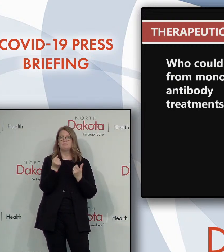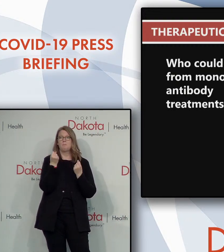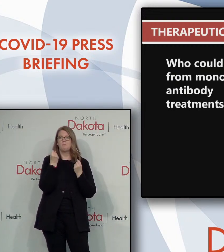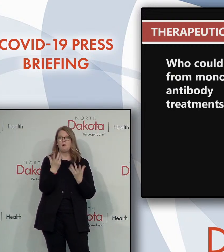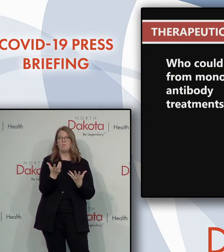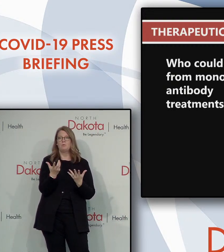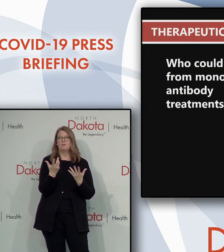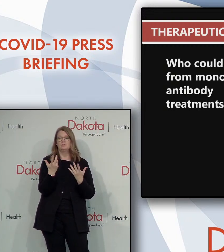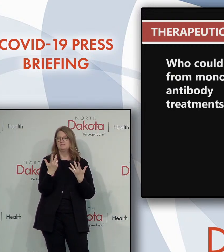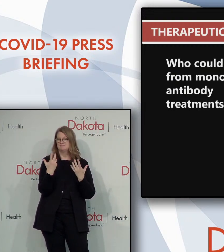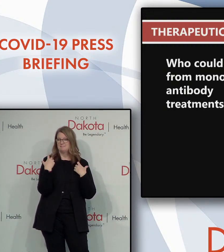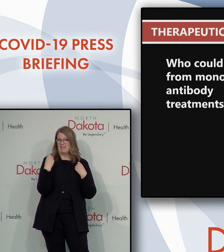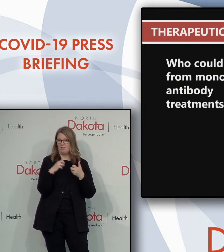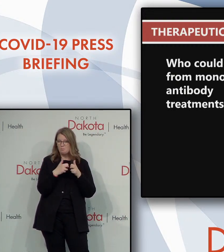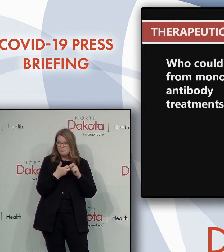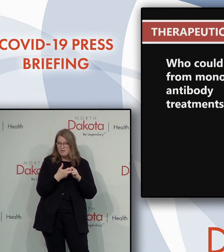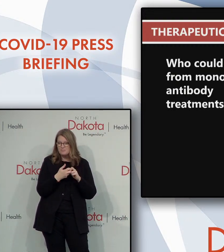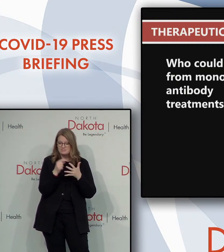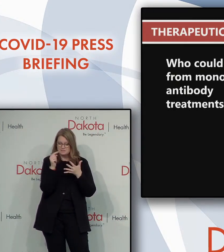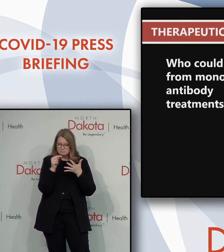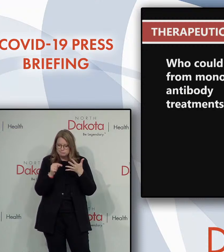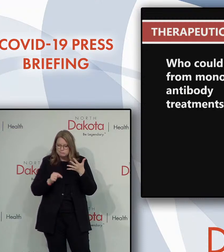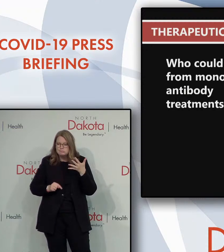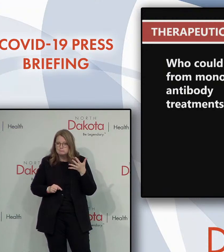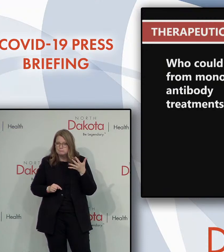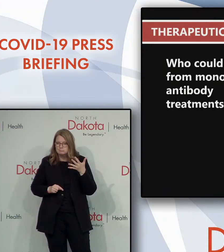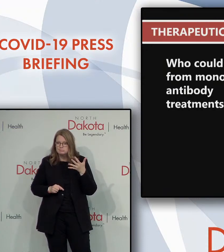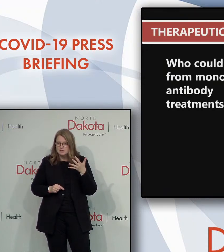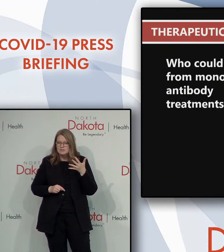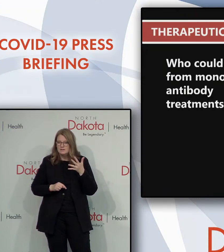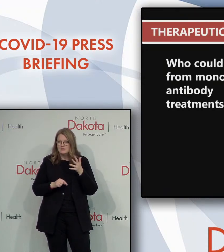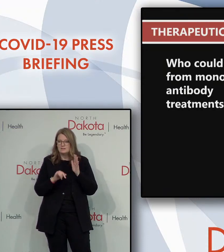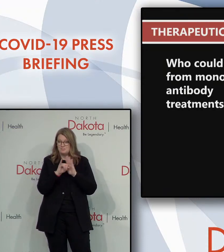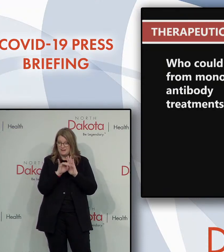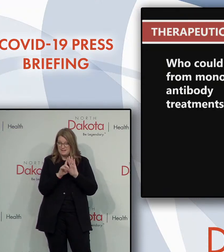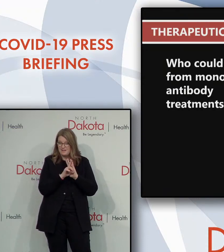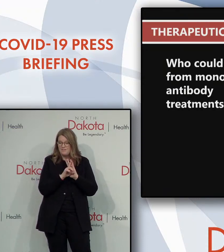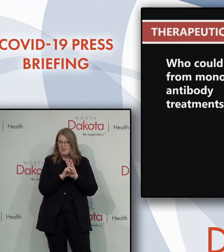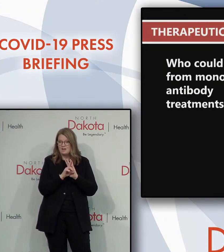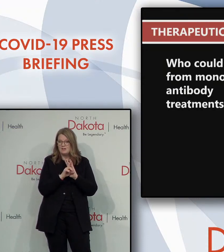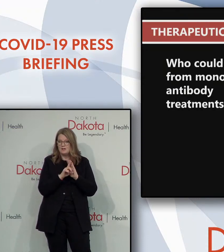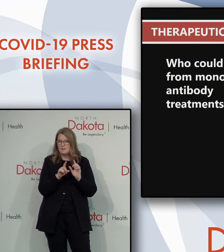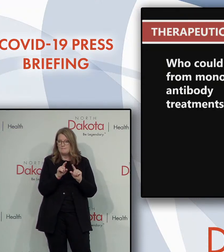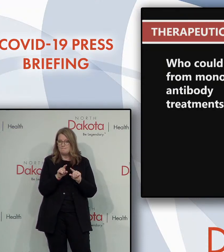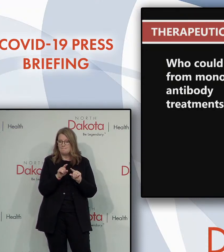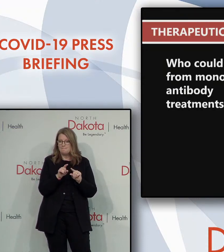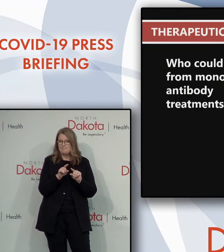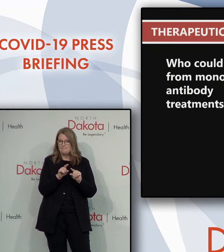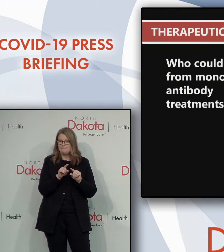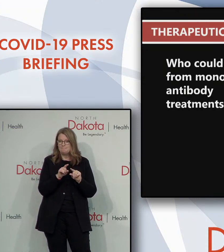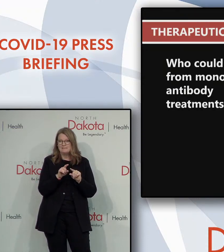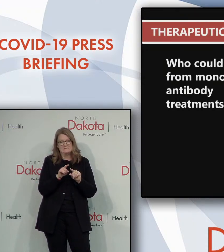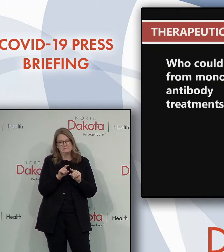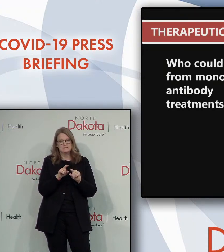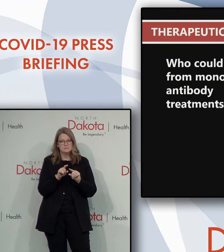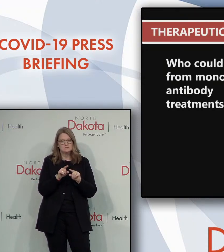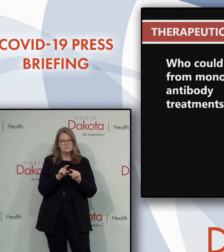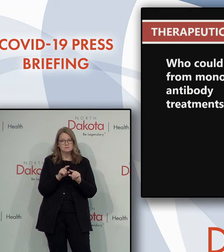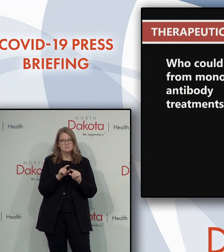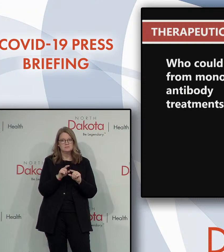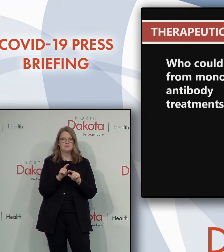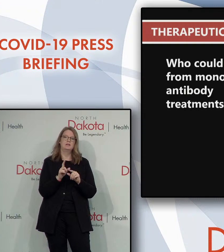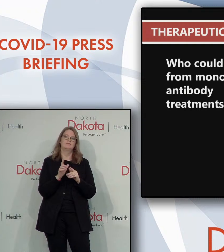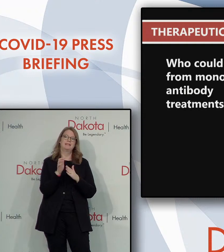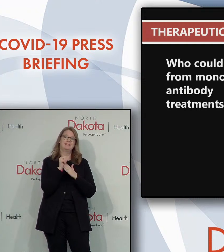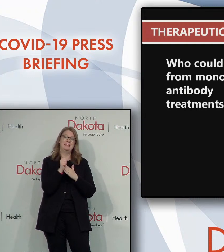multiple underlying conditions that have been identified as being a troublesome to or